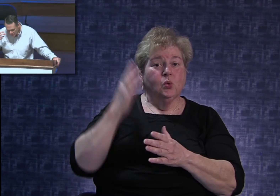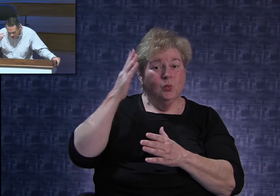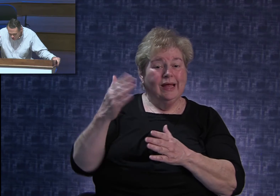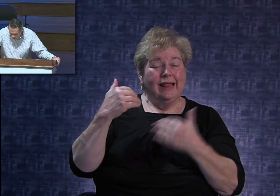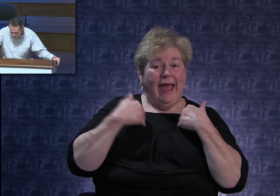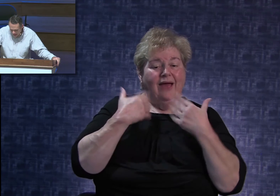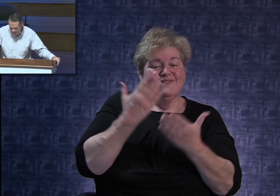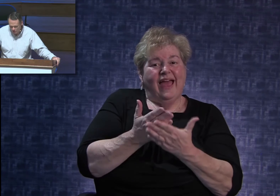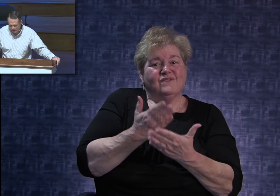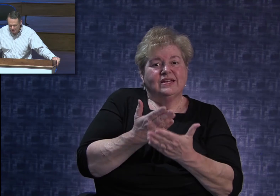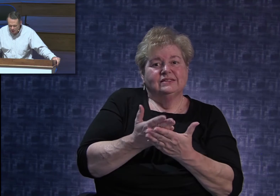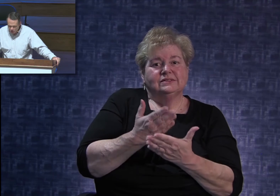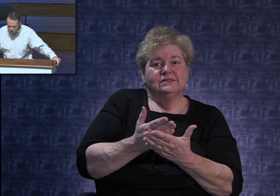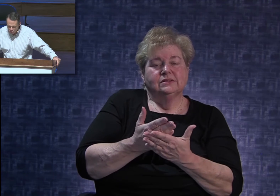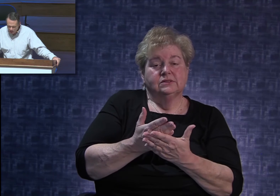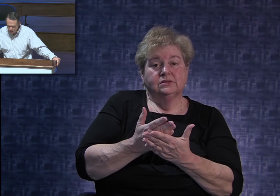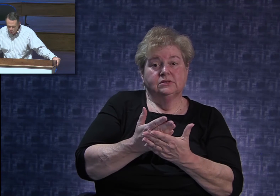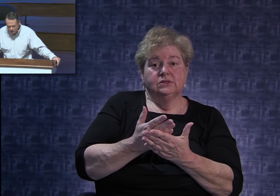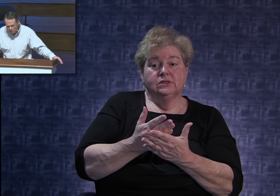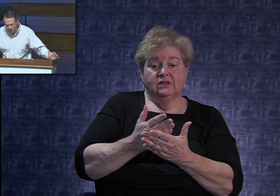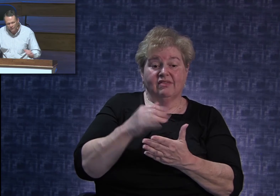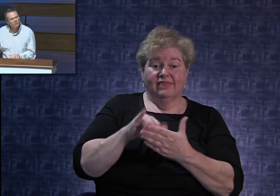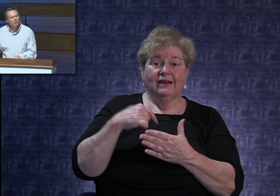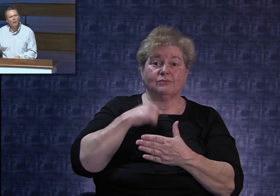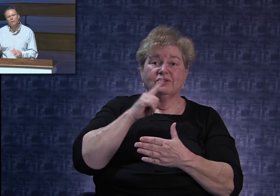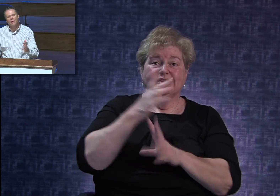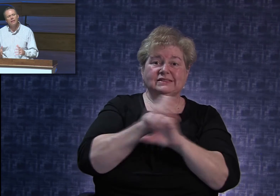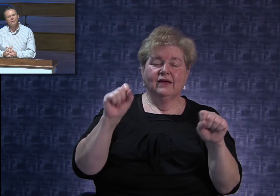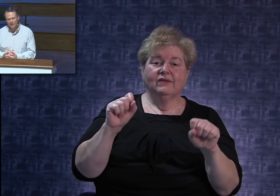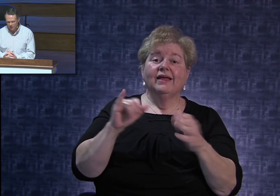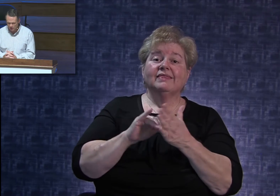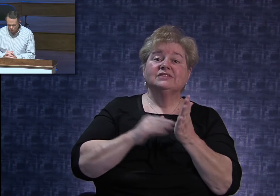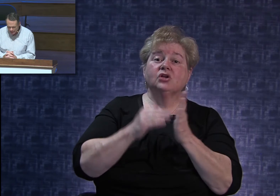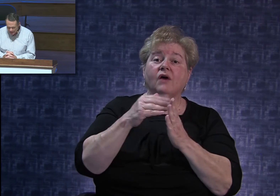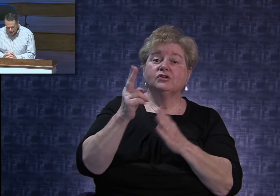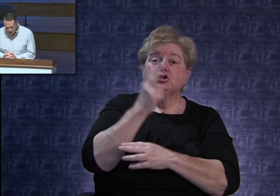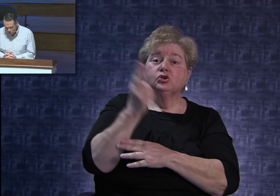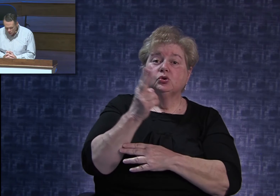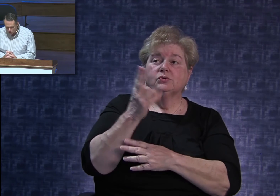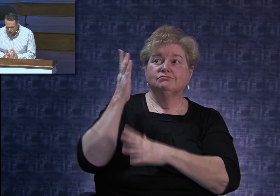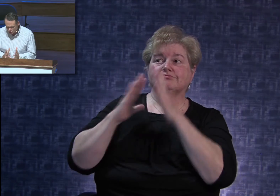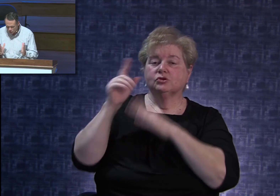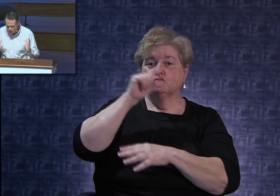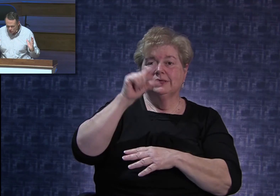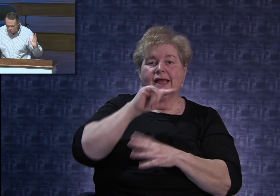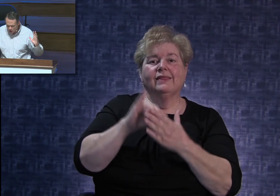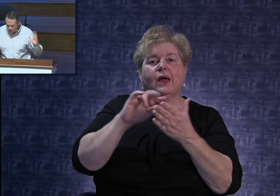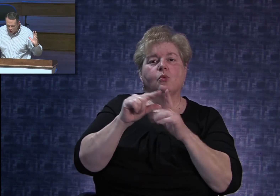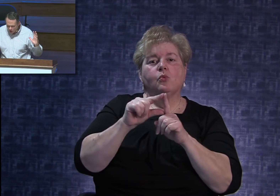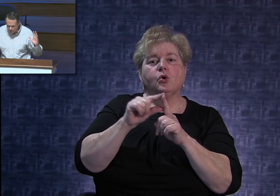some visual aspect to my work. This was often used, by the way, in ancient Greek. This word was used